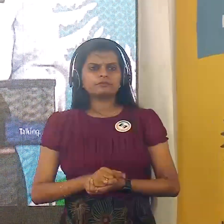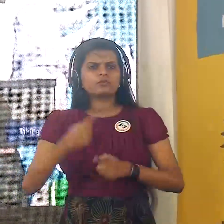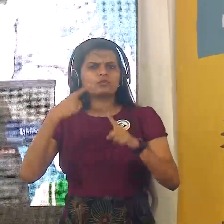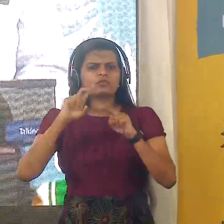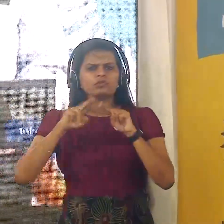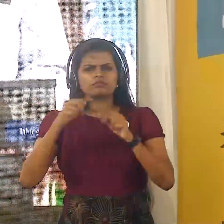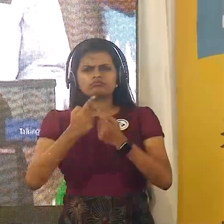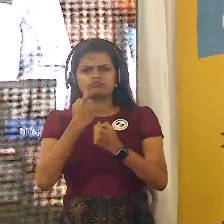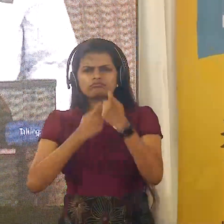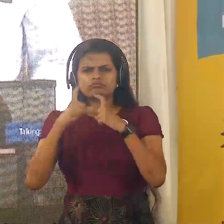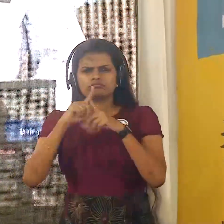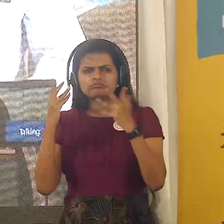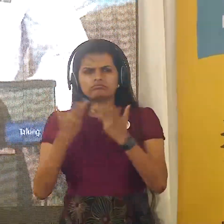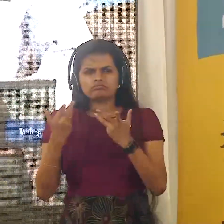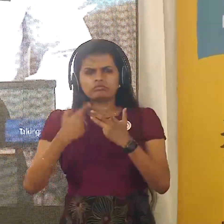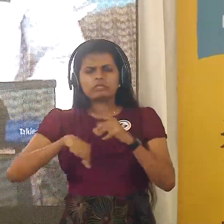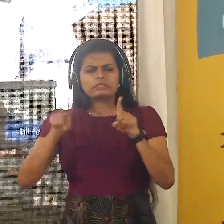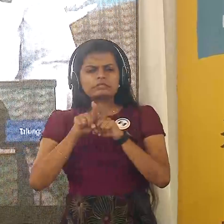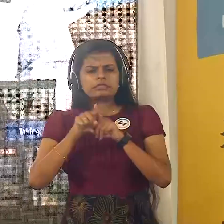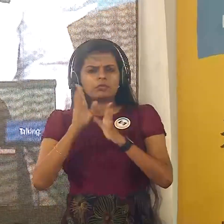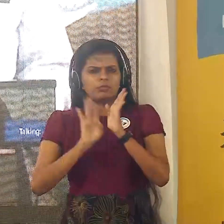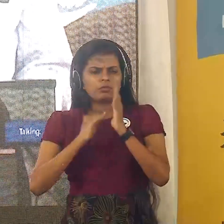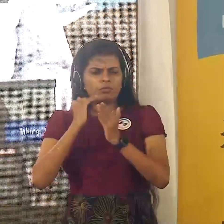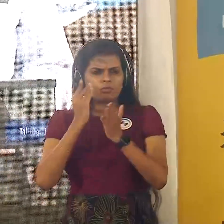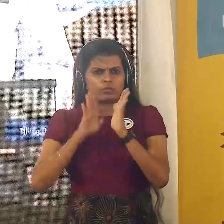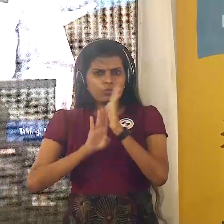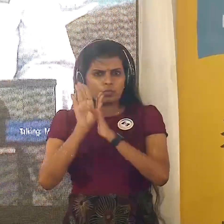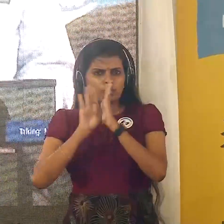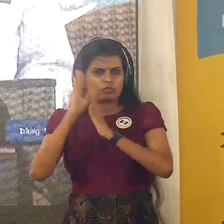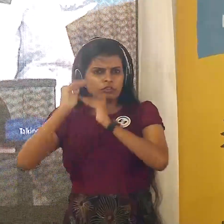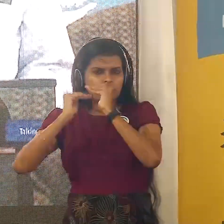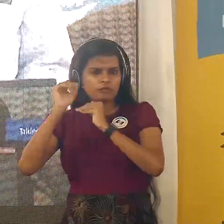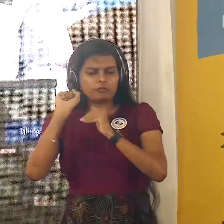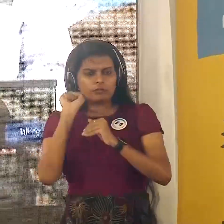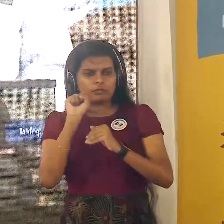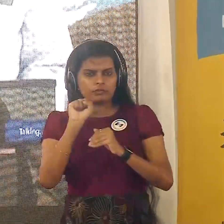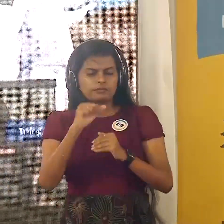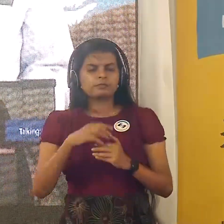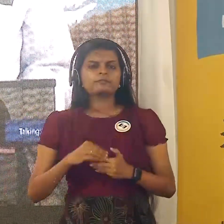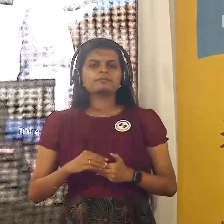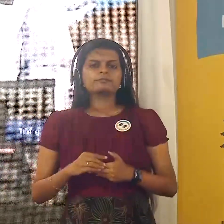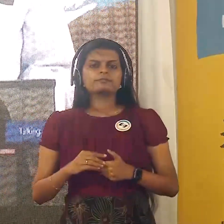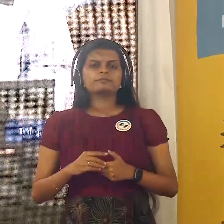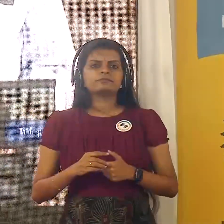questioned, the usefulness of such growth can be questioned on the grounds of whether it also,